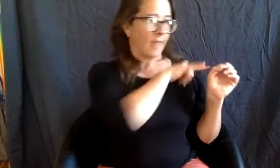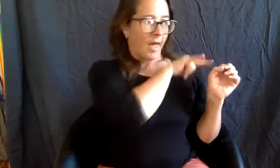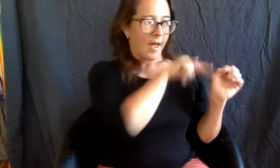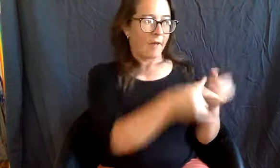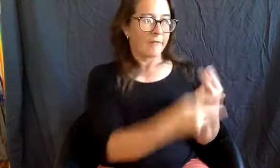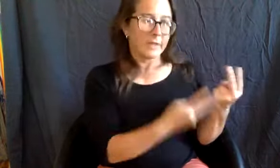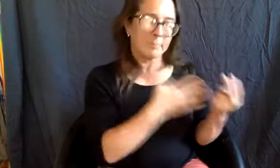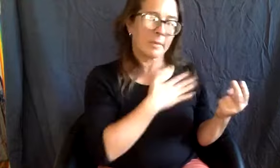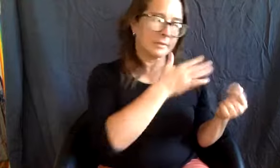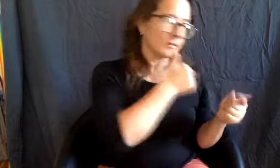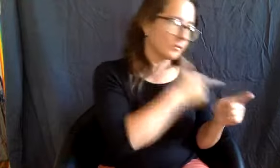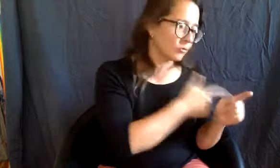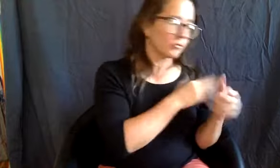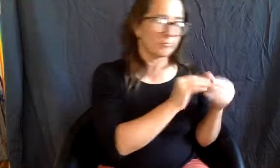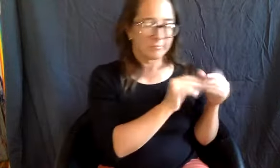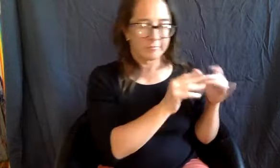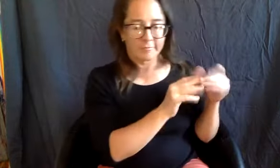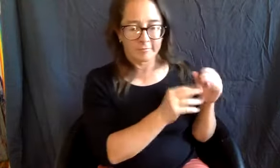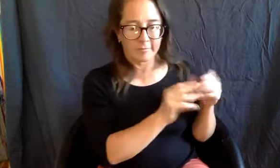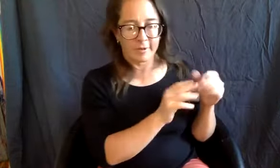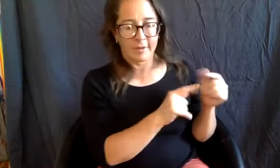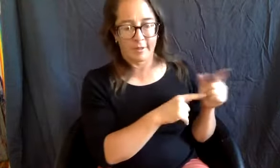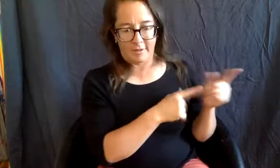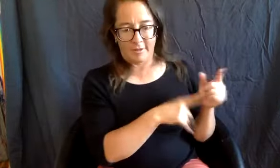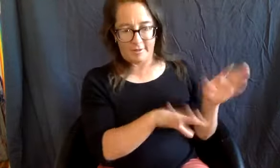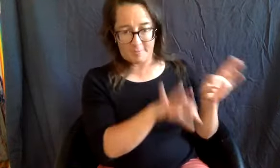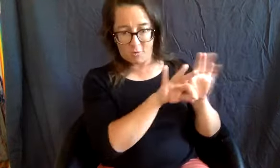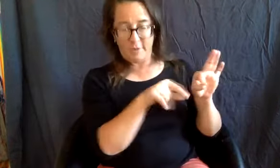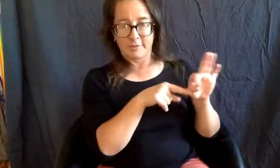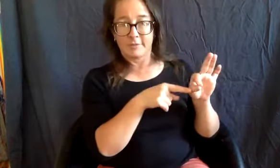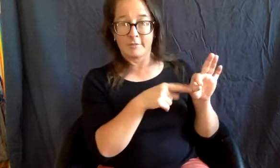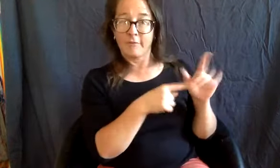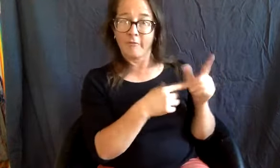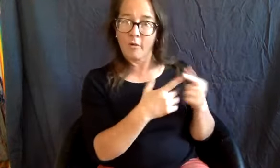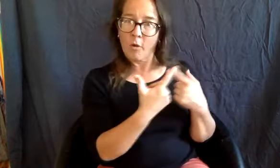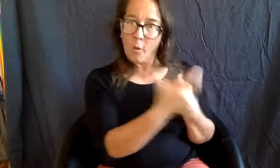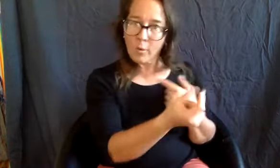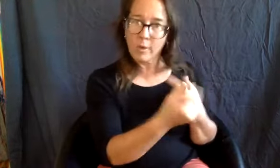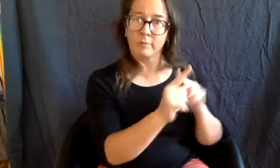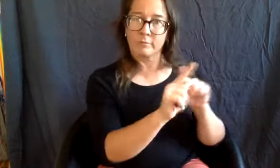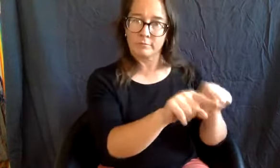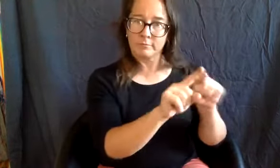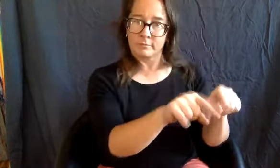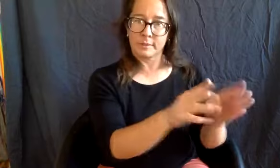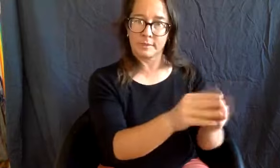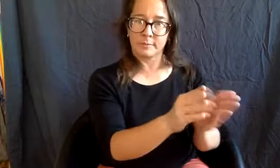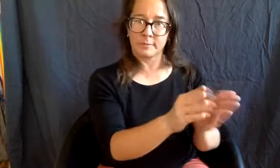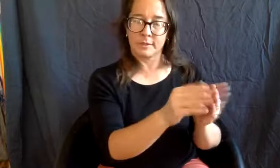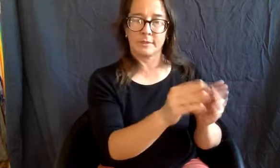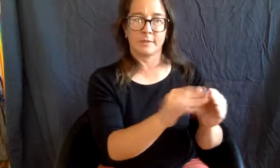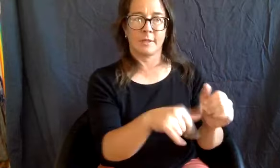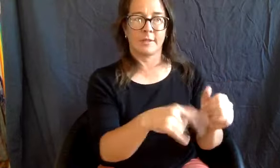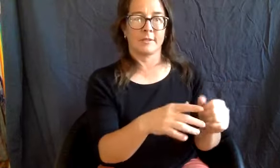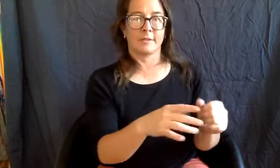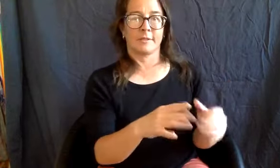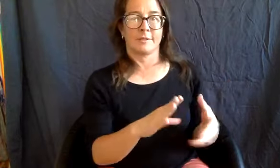meeting. Thank God for her. I think about her all the time. Every time I kind of reflect on how I started in AA and what she had